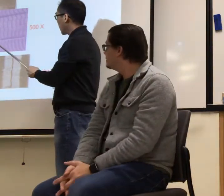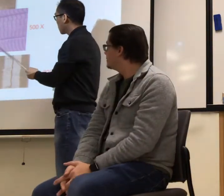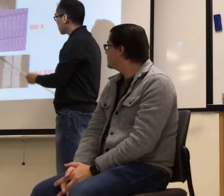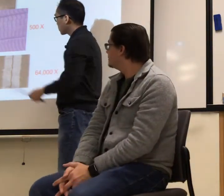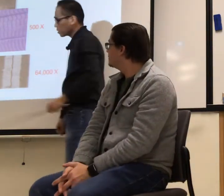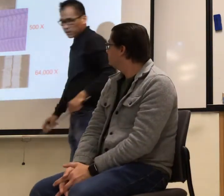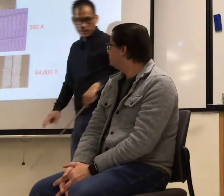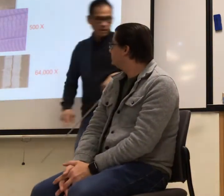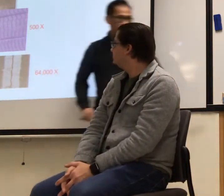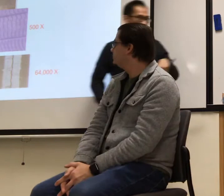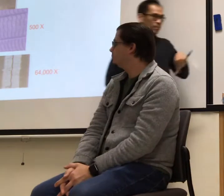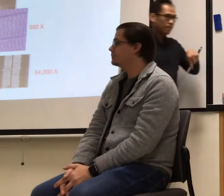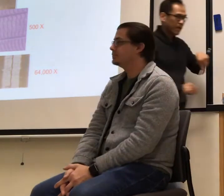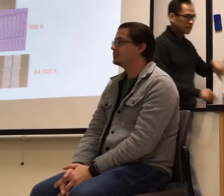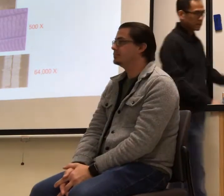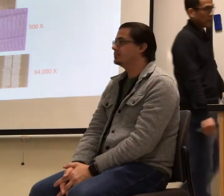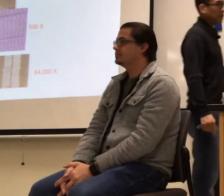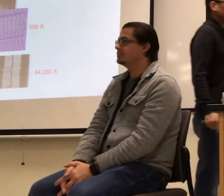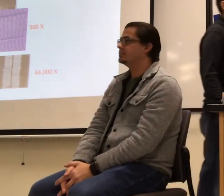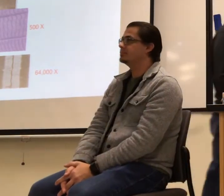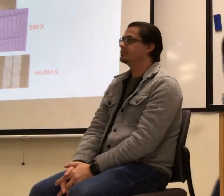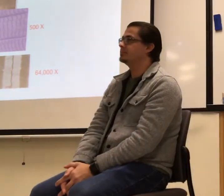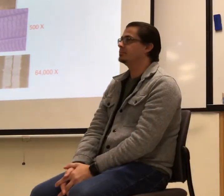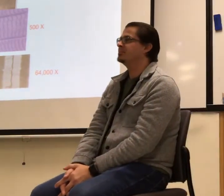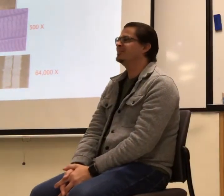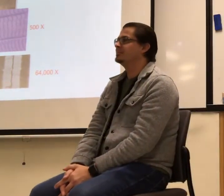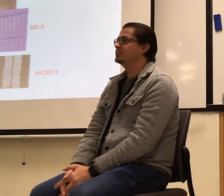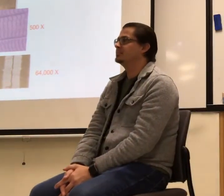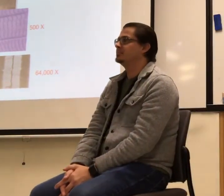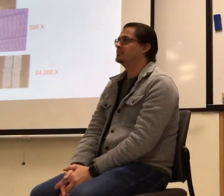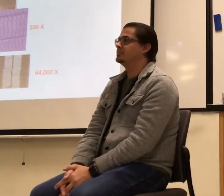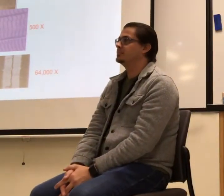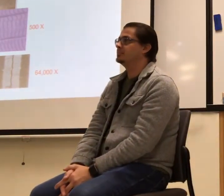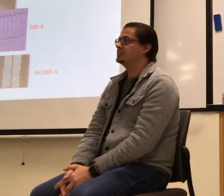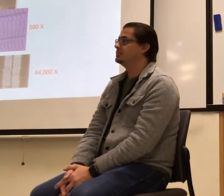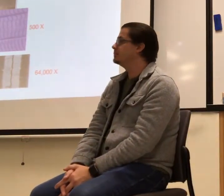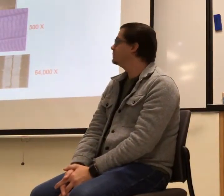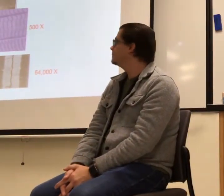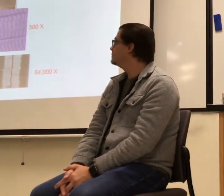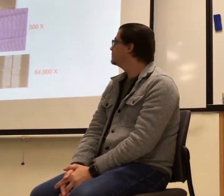Pretty much, let me advance the slide here.